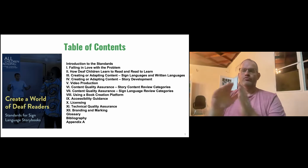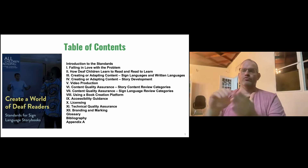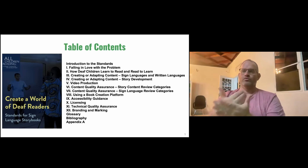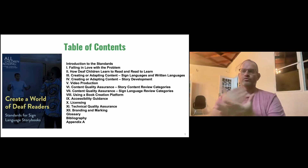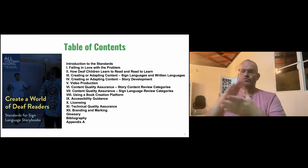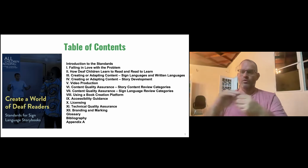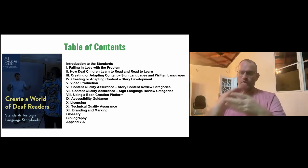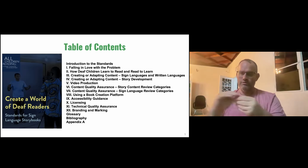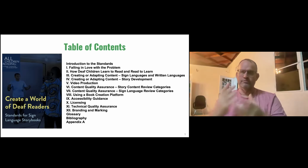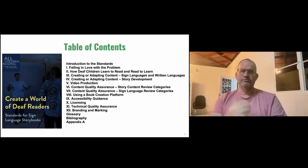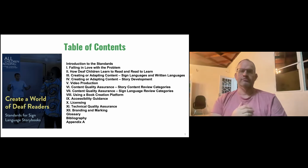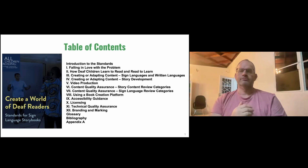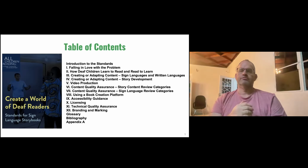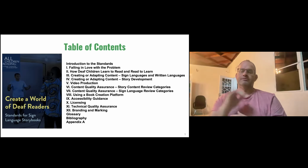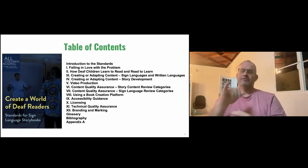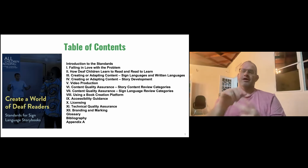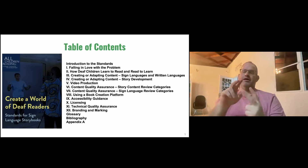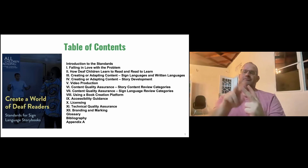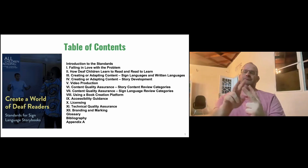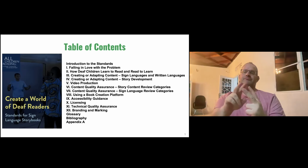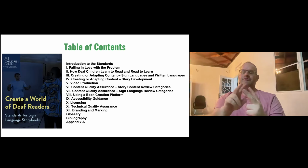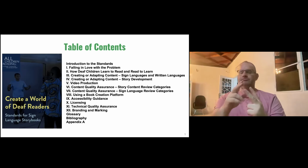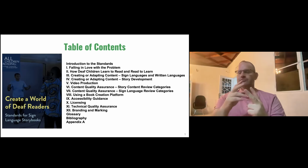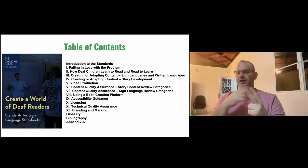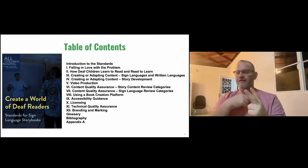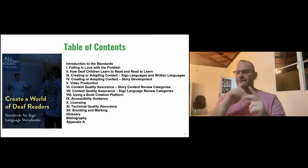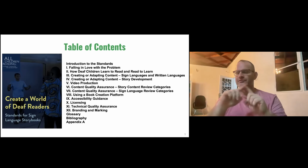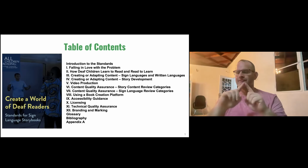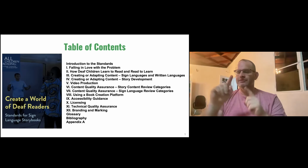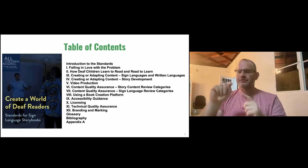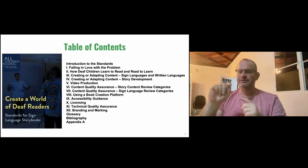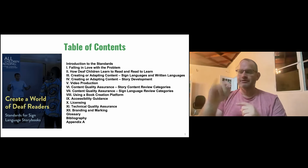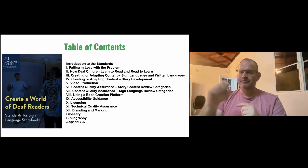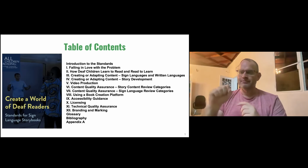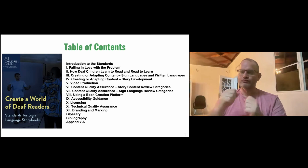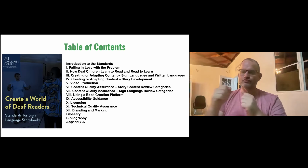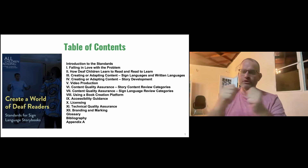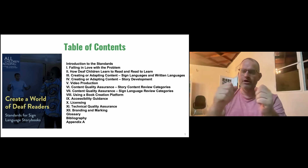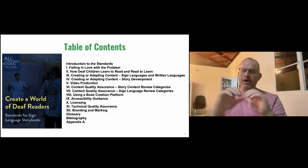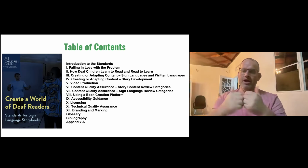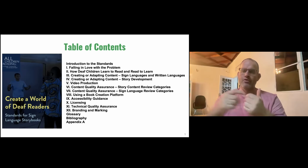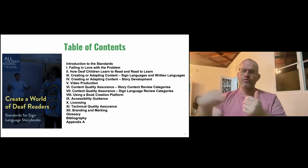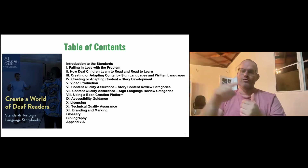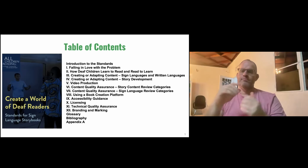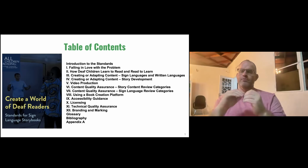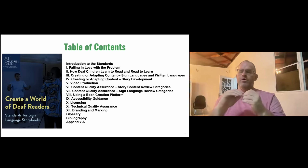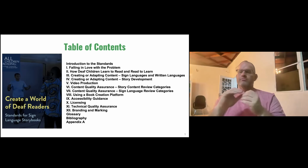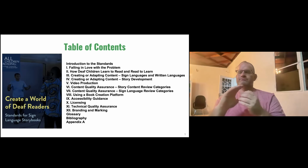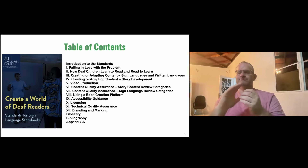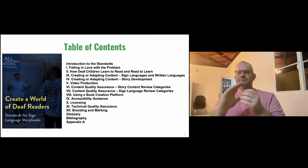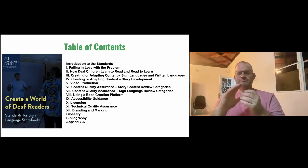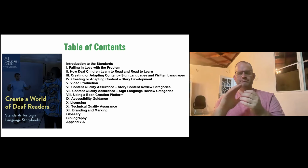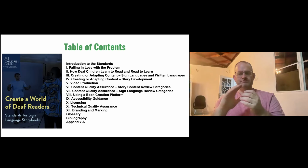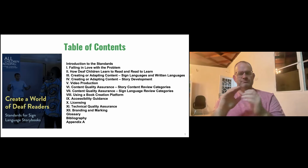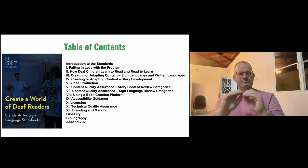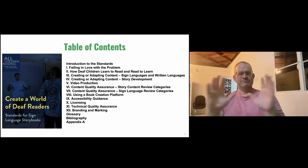We go through here the translation process. We talk about developing new stories, and we have various tips